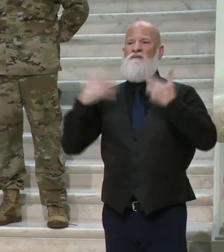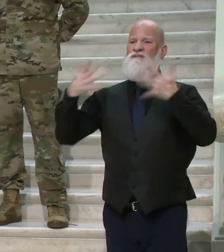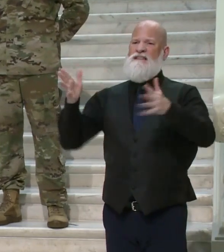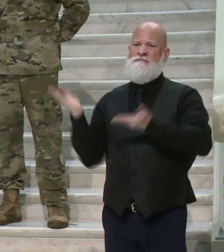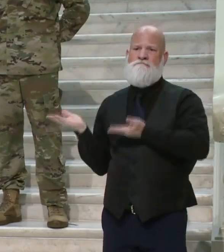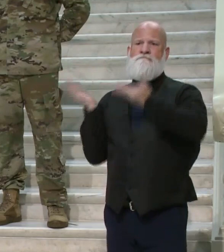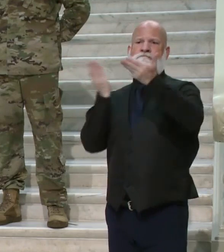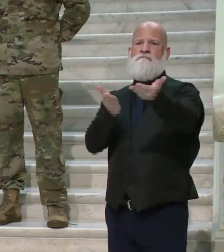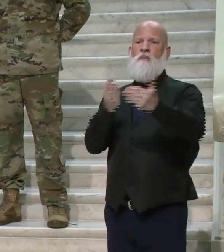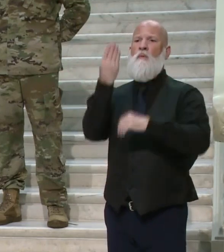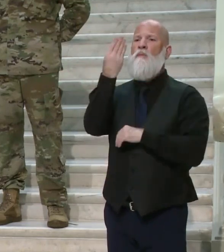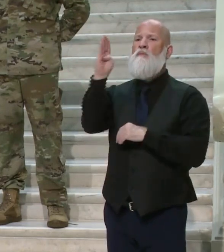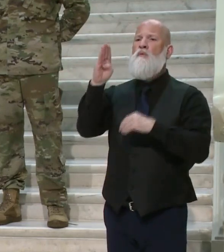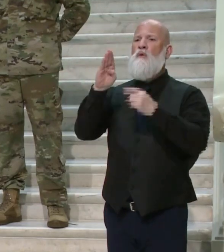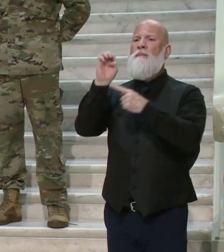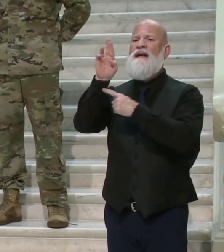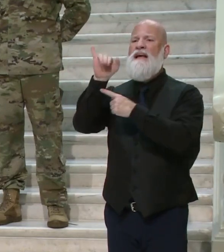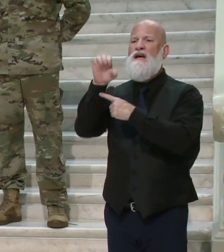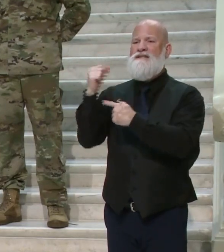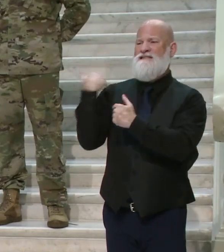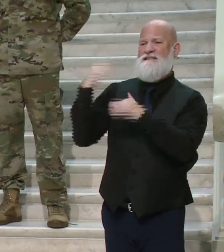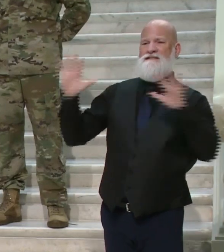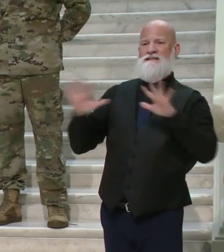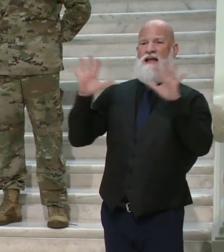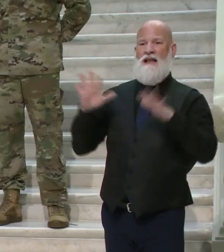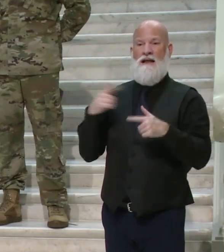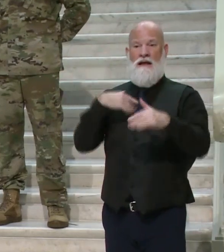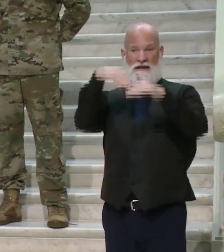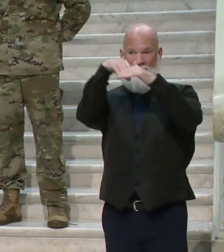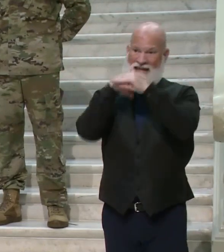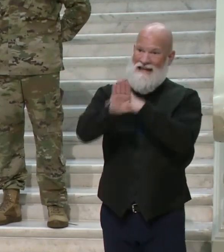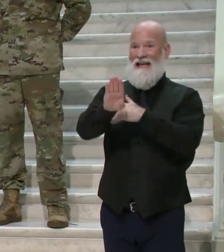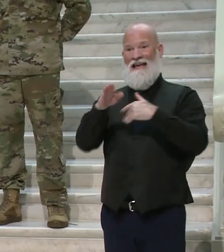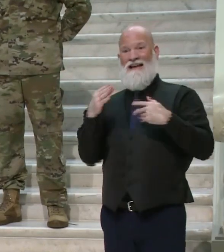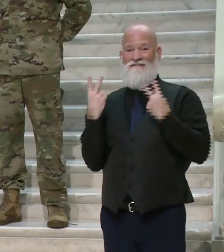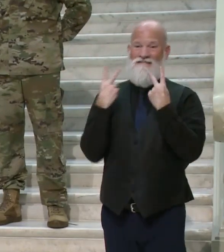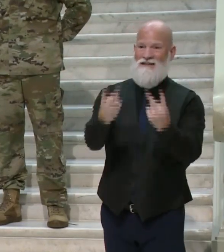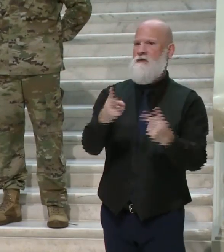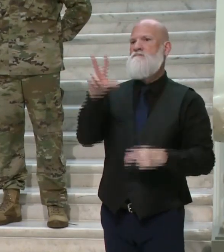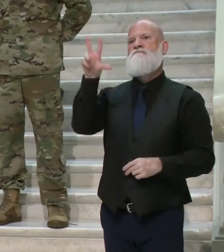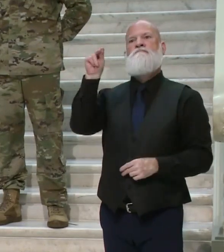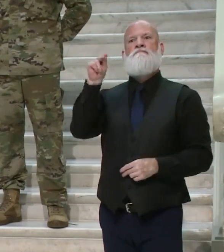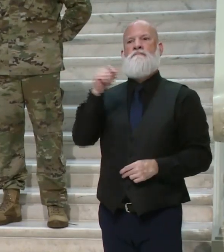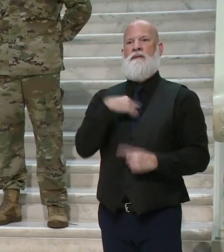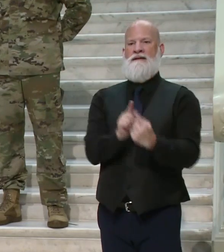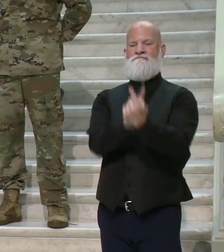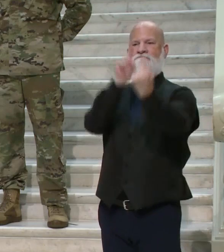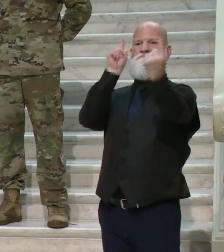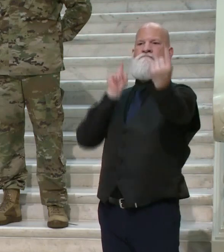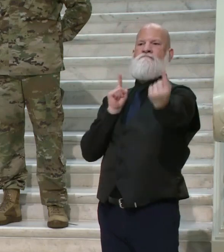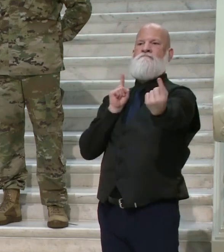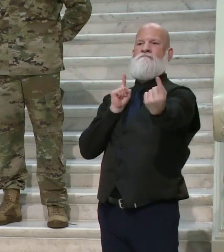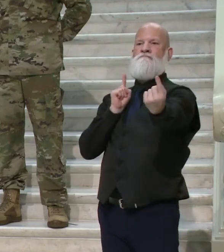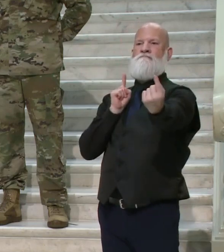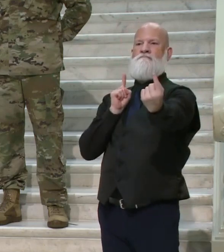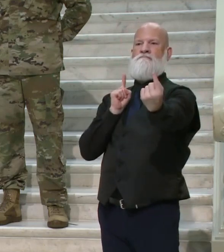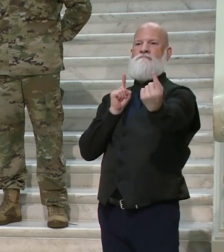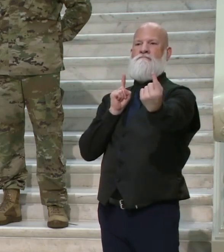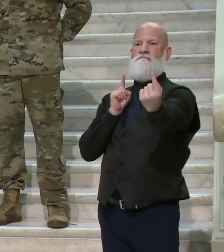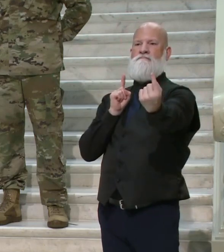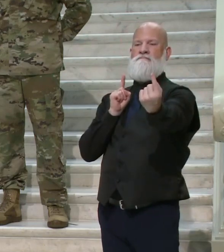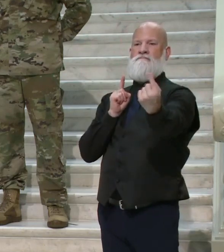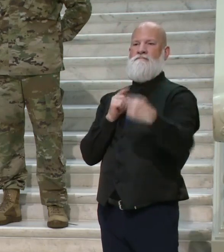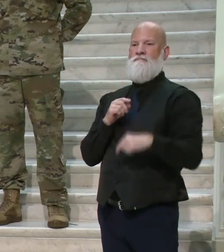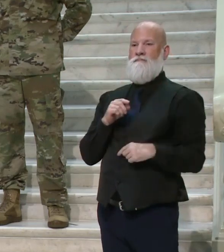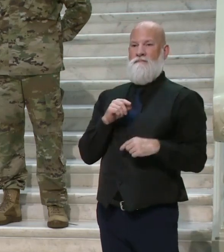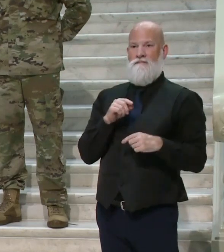Sunday, but I didn't go in and see her because I had been to visit the storm damaged folks, and it just wasn't worth it. So